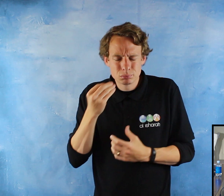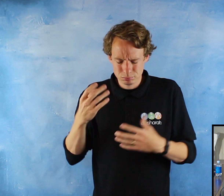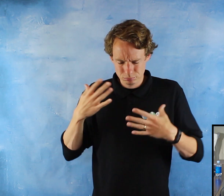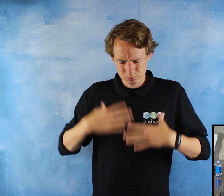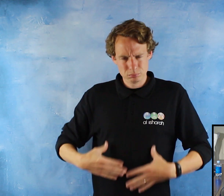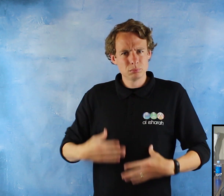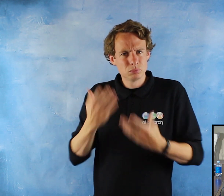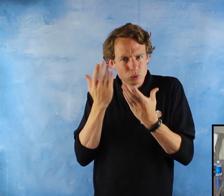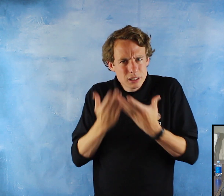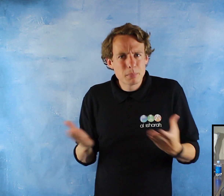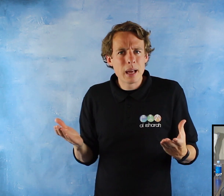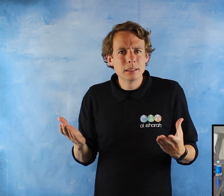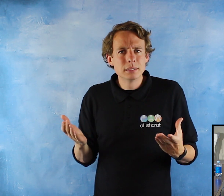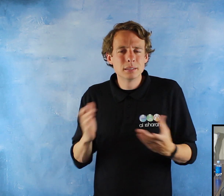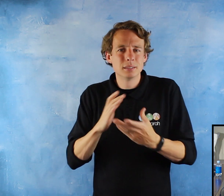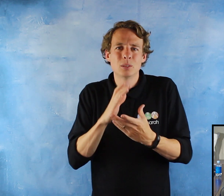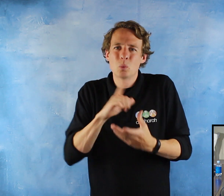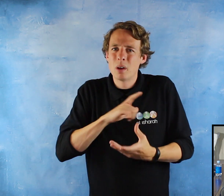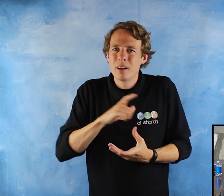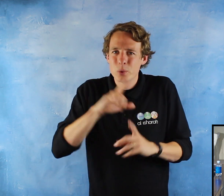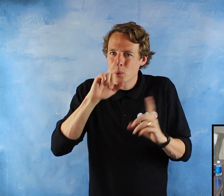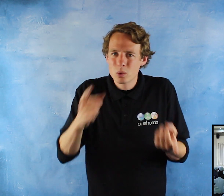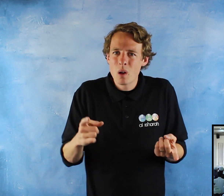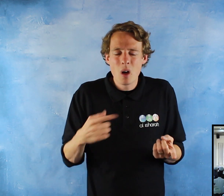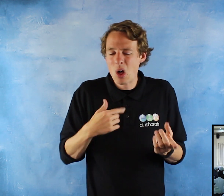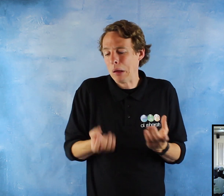because we need to save ourselves from the hellfire.